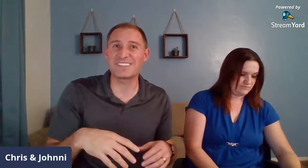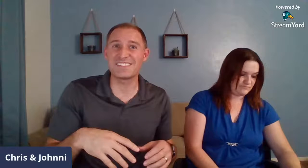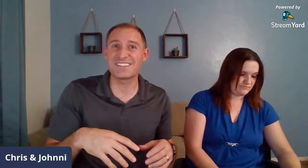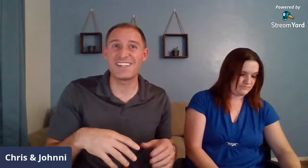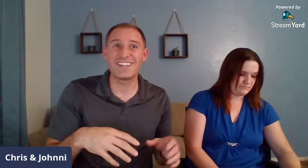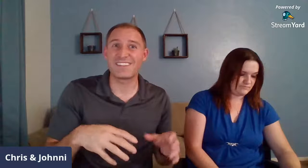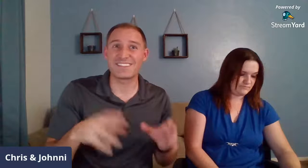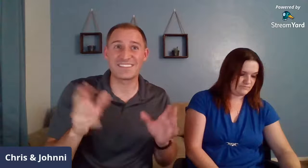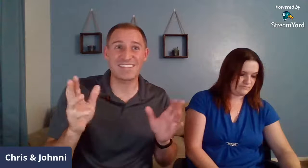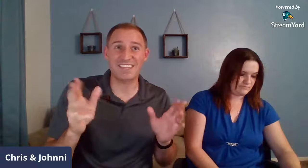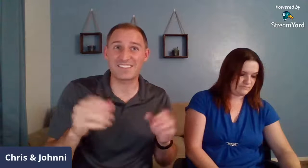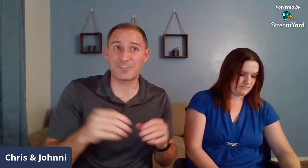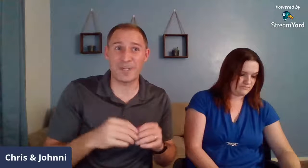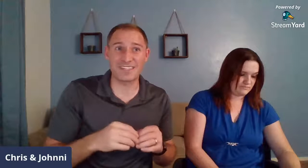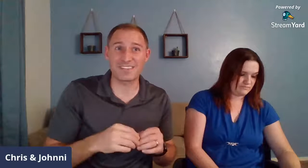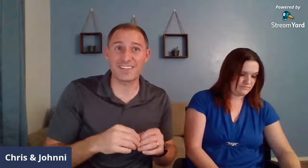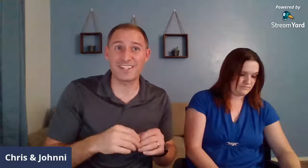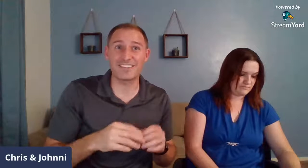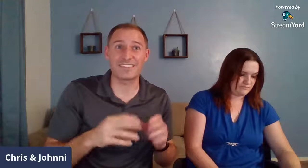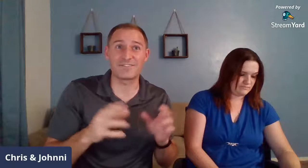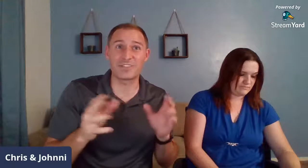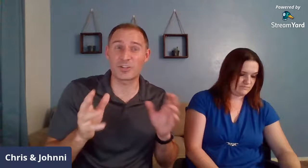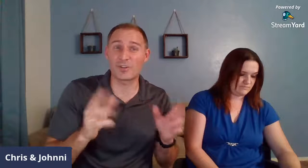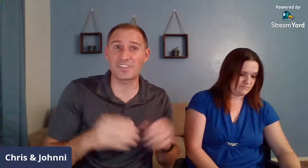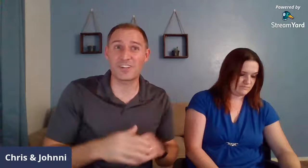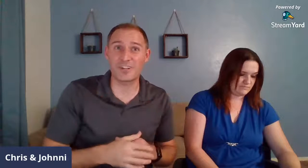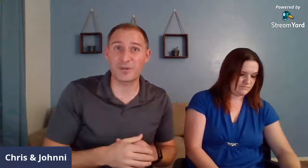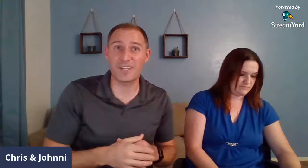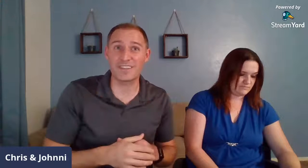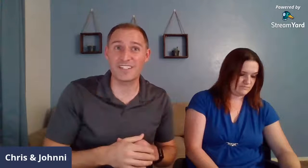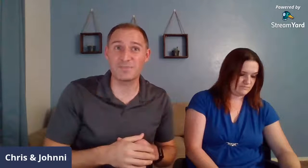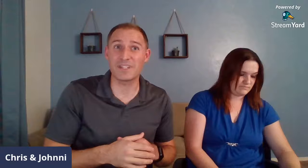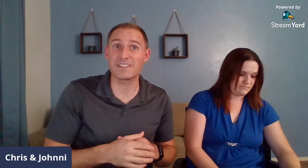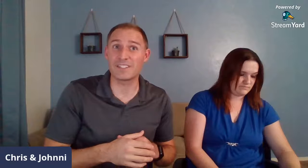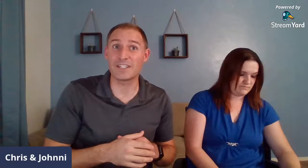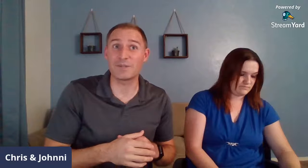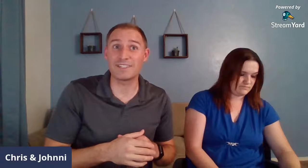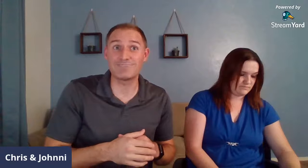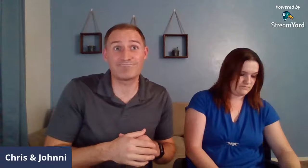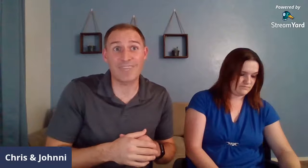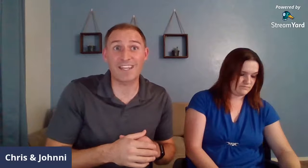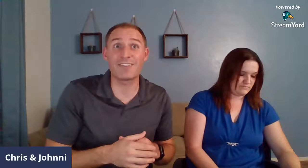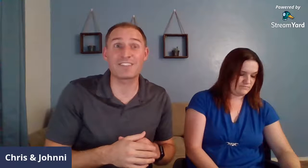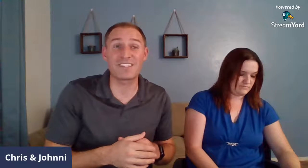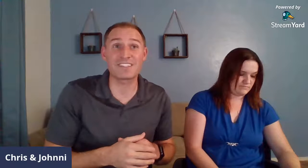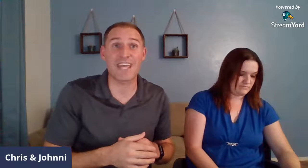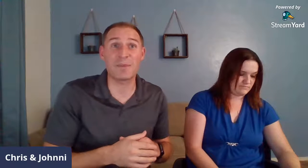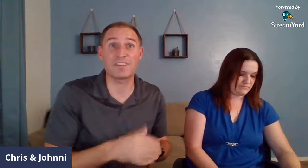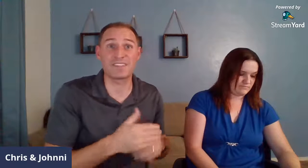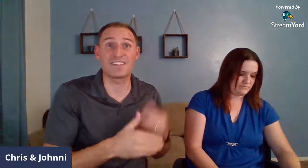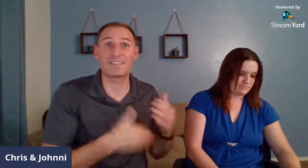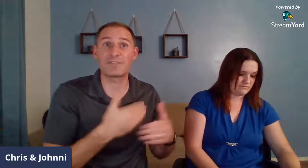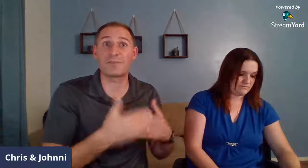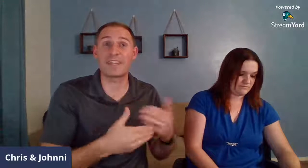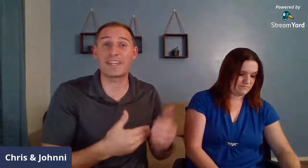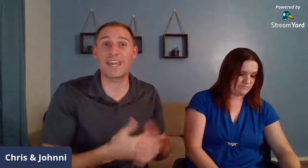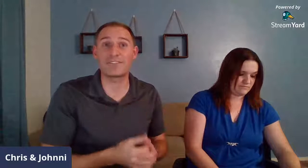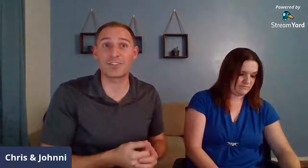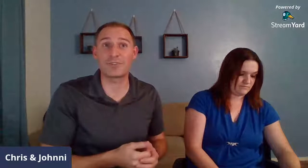sentences. Syntax quite isn't there. The filler words aren't quite there, but you know what? That conversation happens, and we kind of have to go through